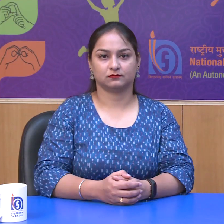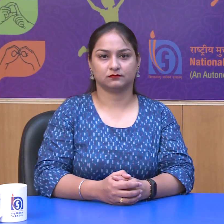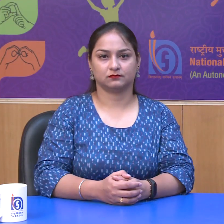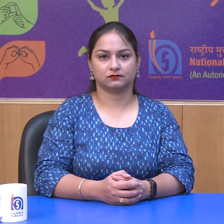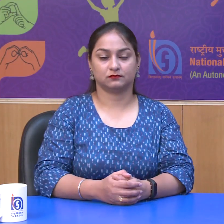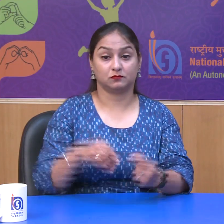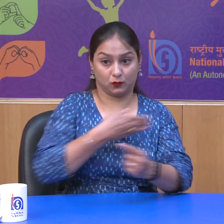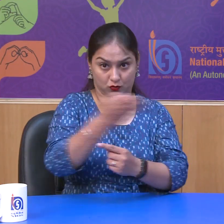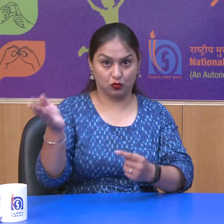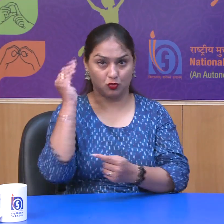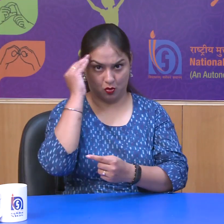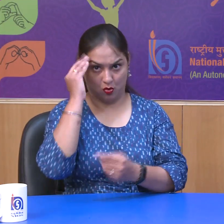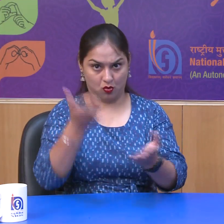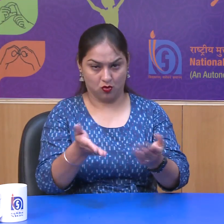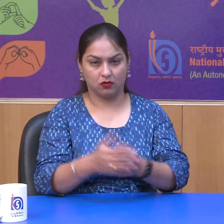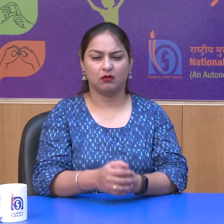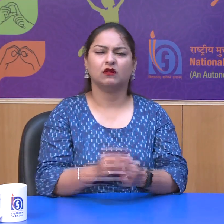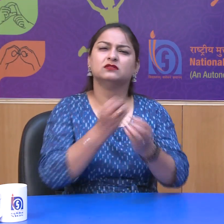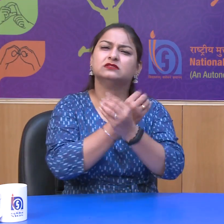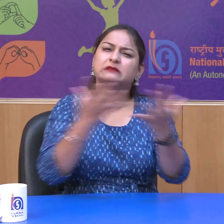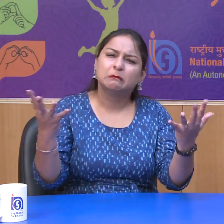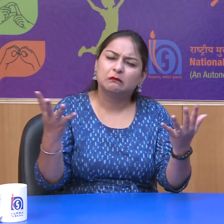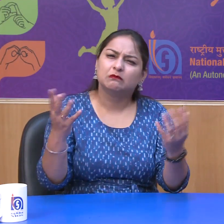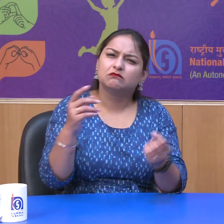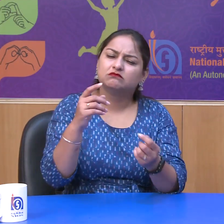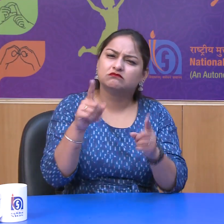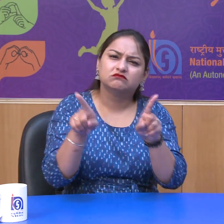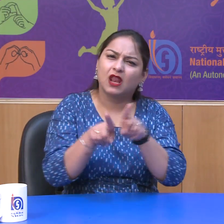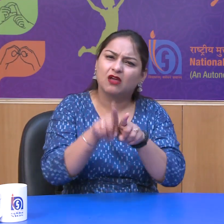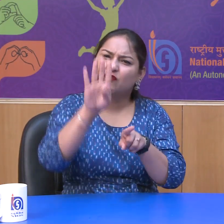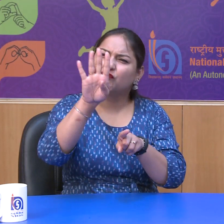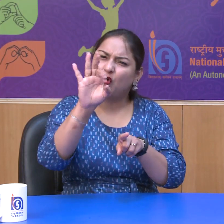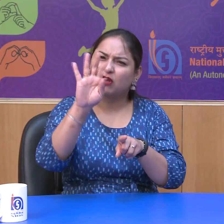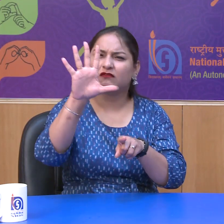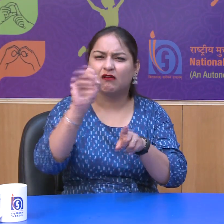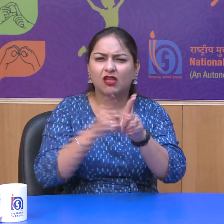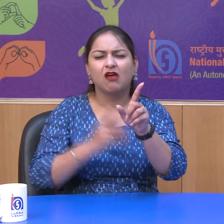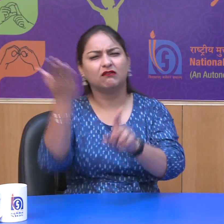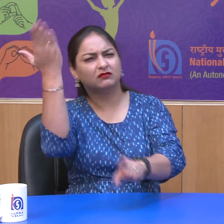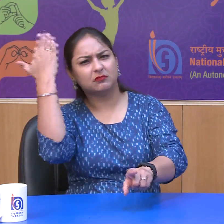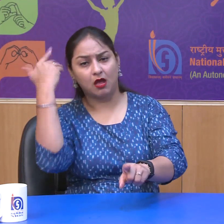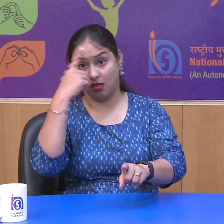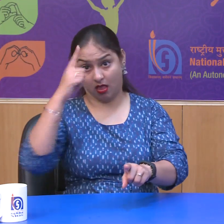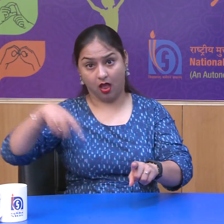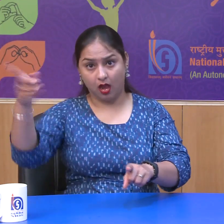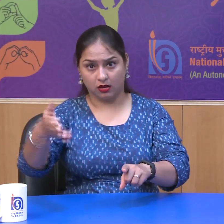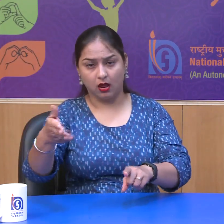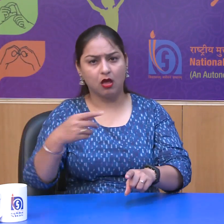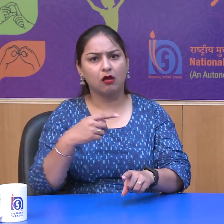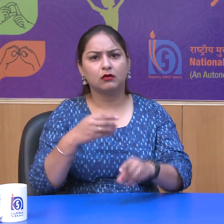Do you know, some 40 to 50 years back, India did not produce such